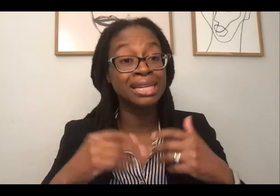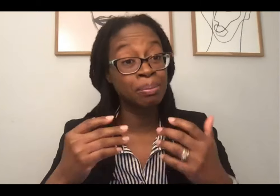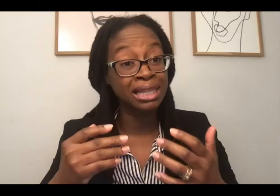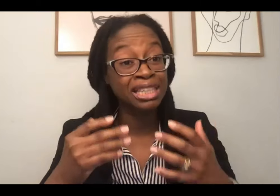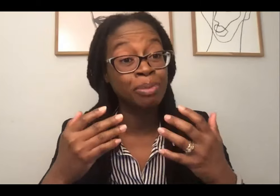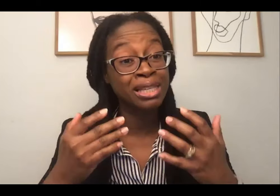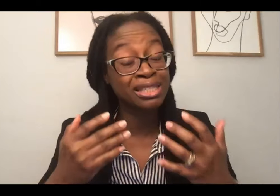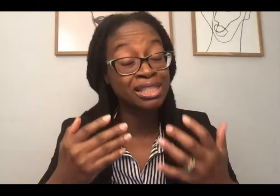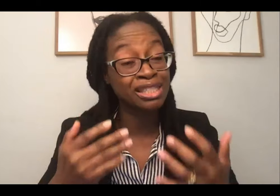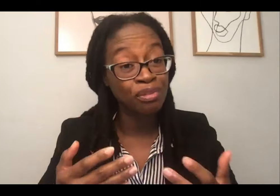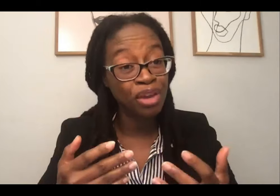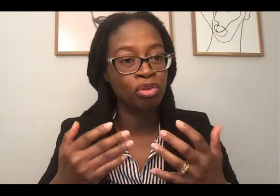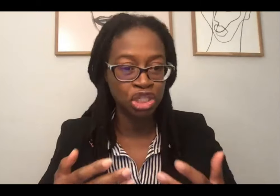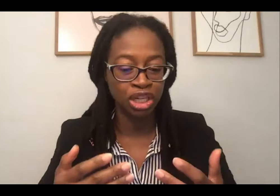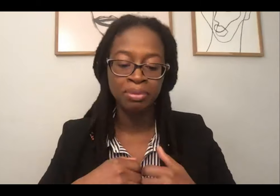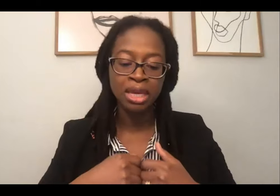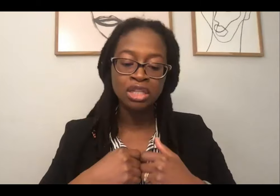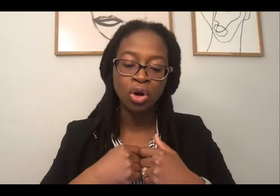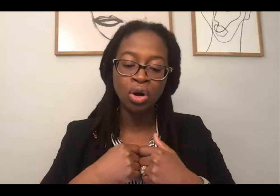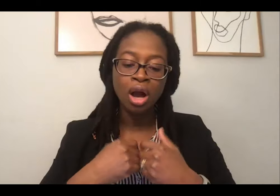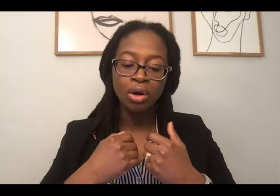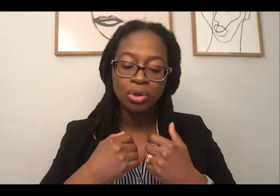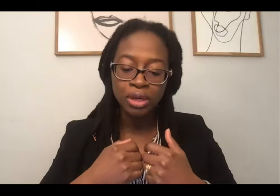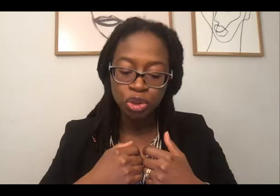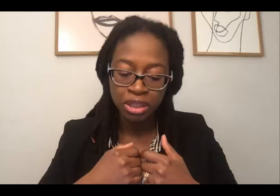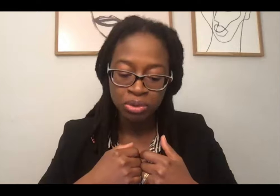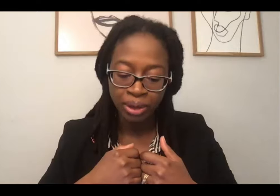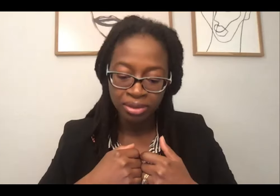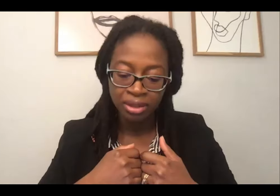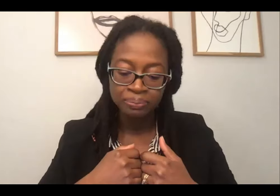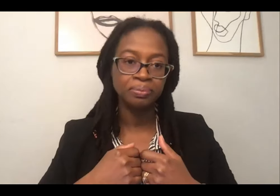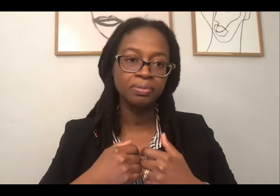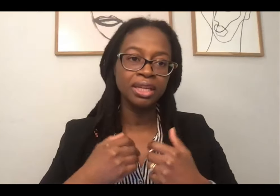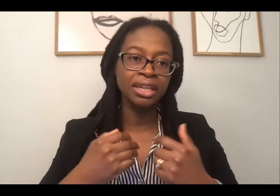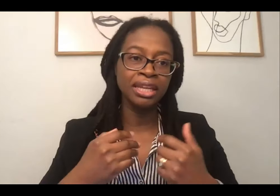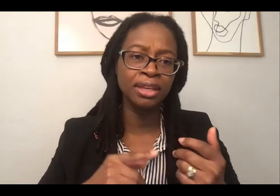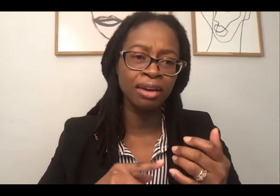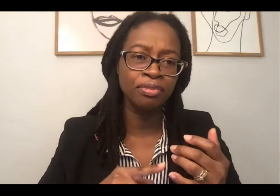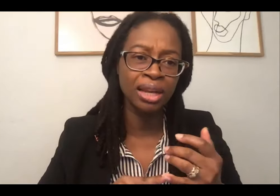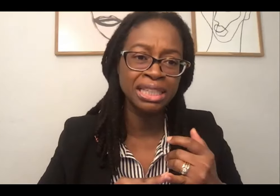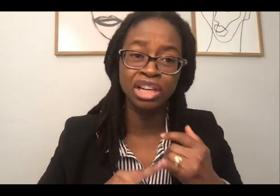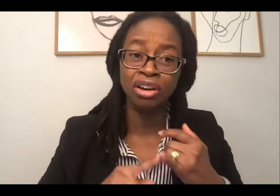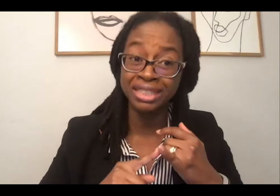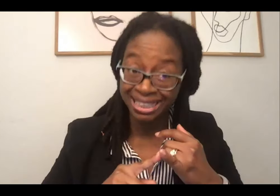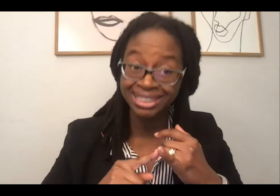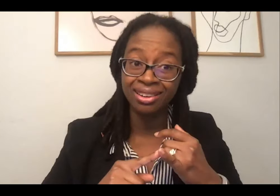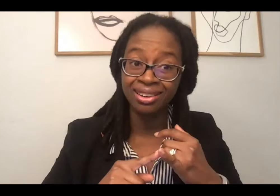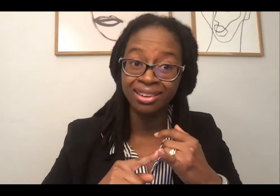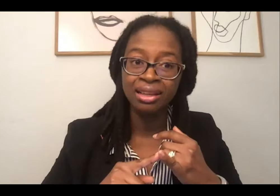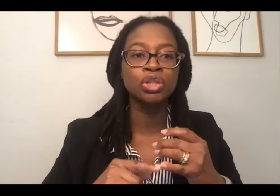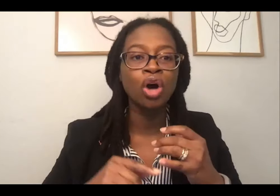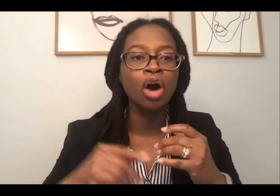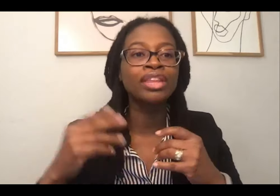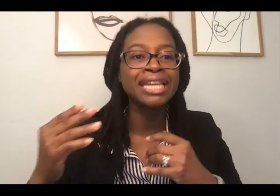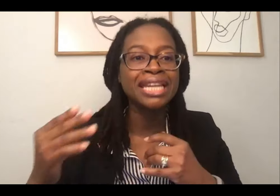disability specific provisioning. So how do we treat with the availability of data to know how